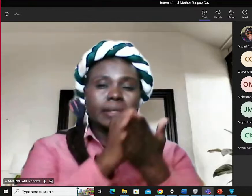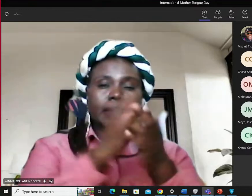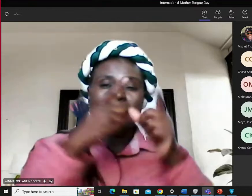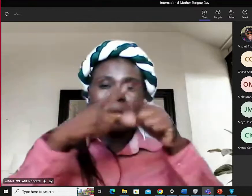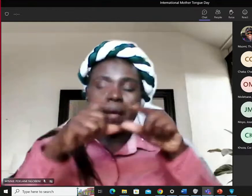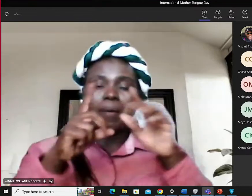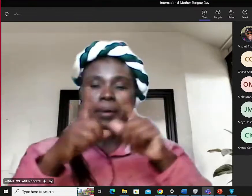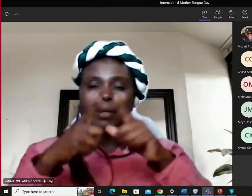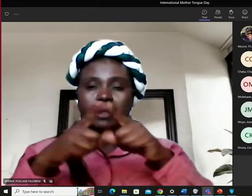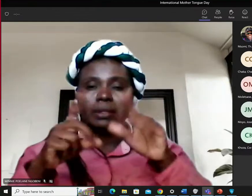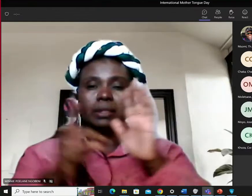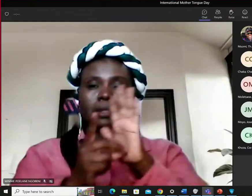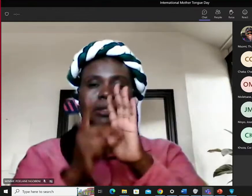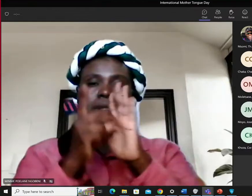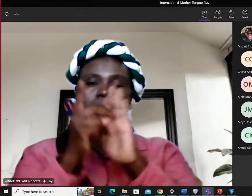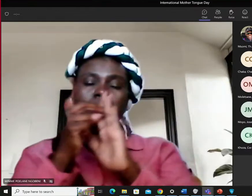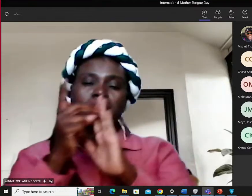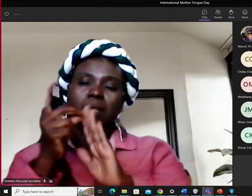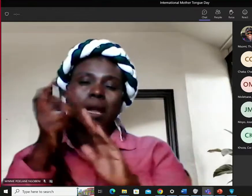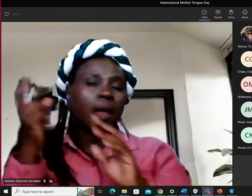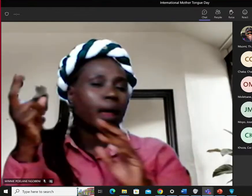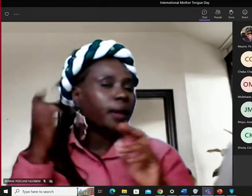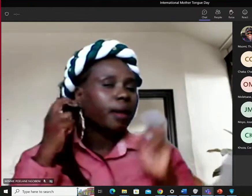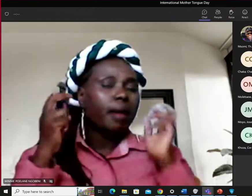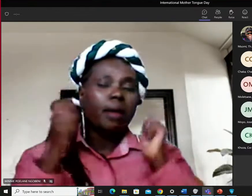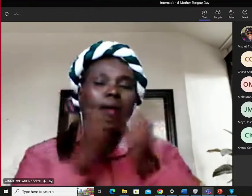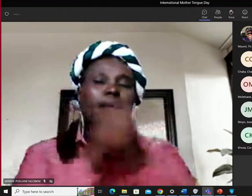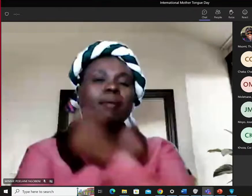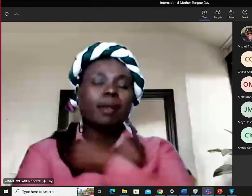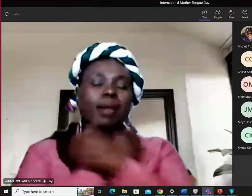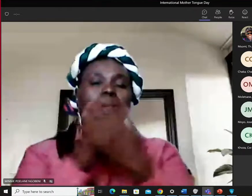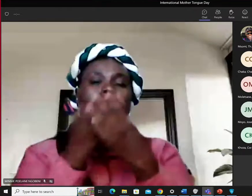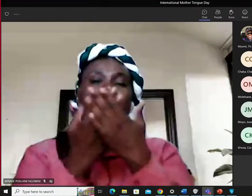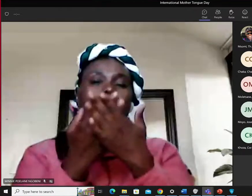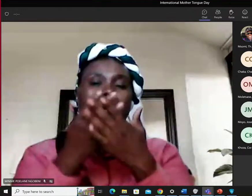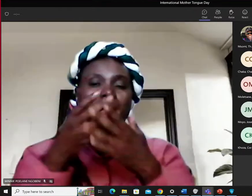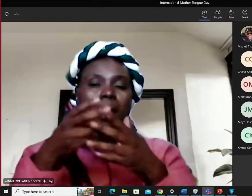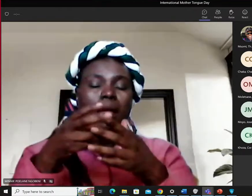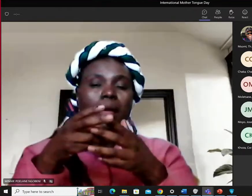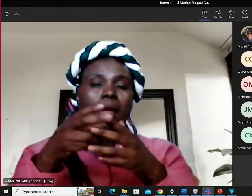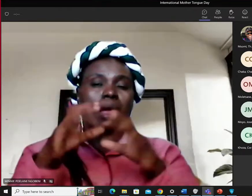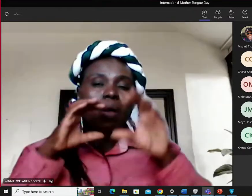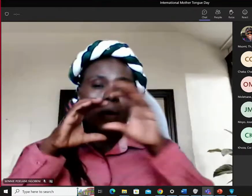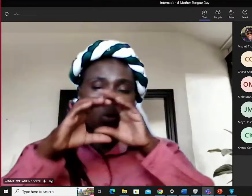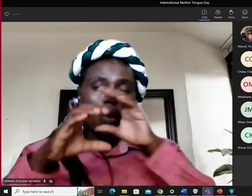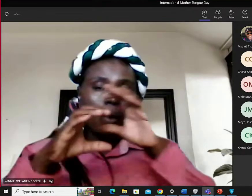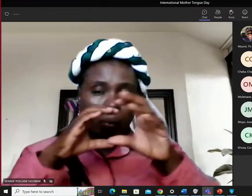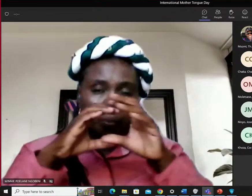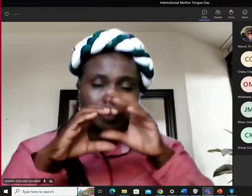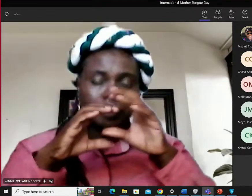parents will be able to communicate with a deaf and hard of hearing child.